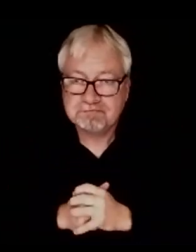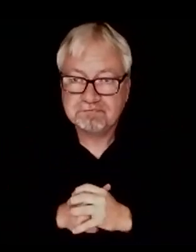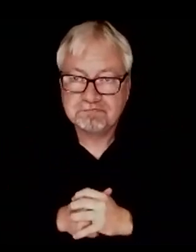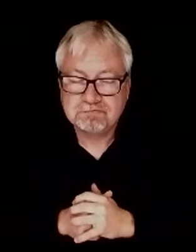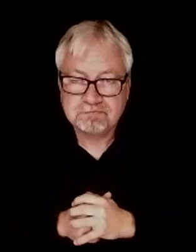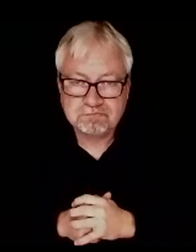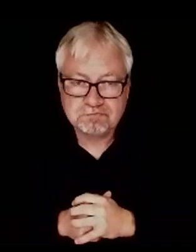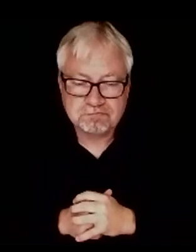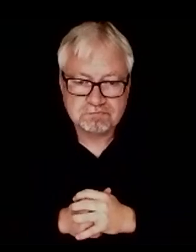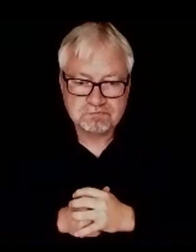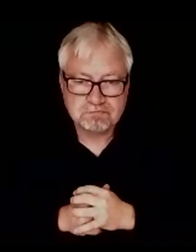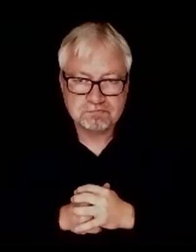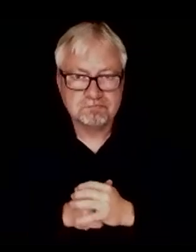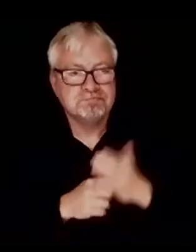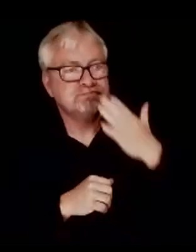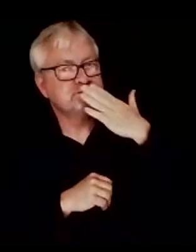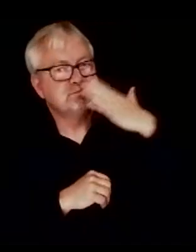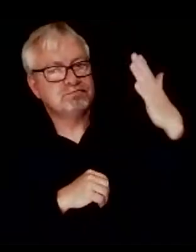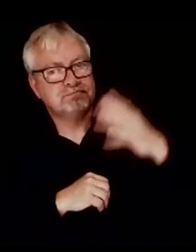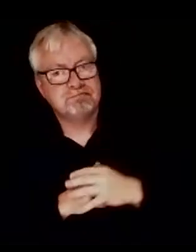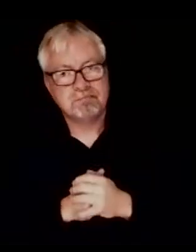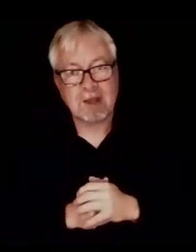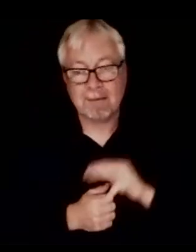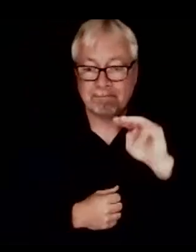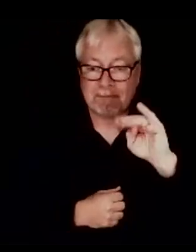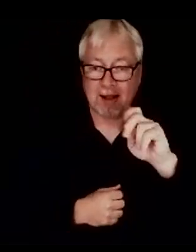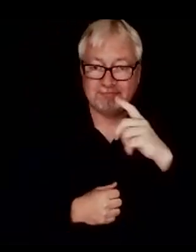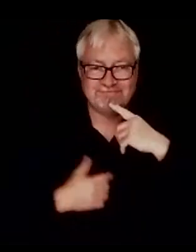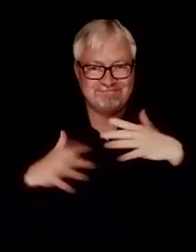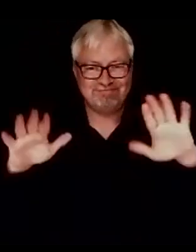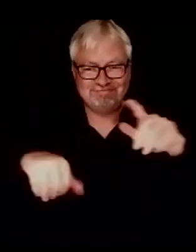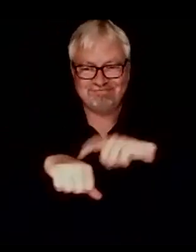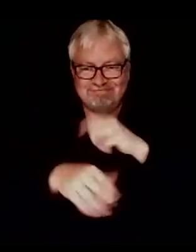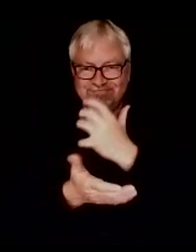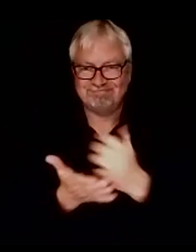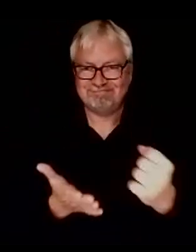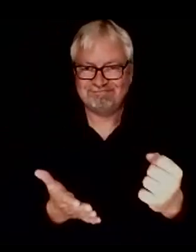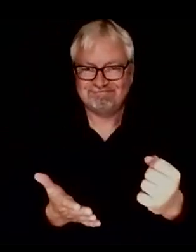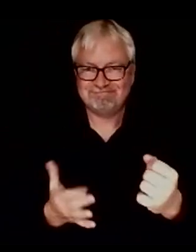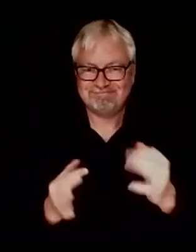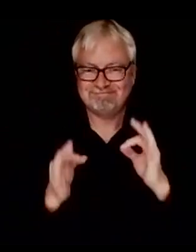Thank you. All right, that's all the time we have for today's call. We invite reporters with